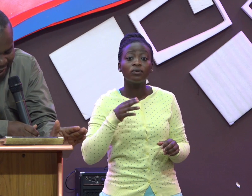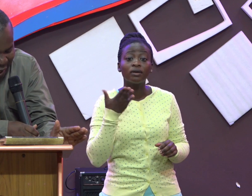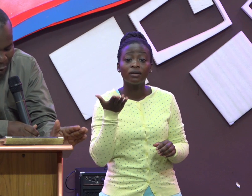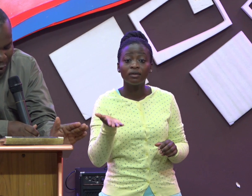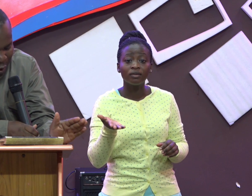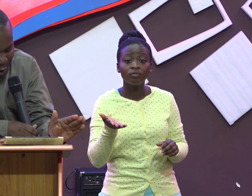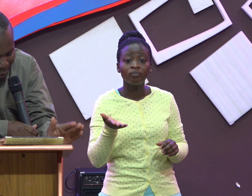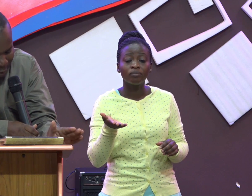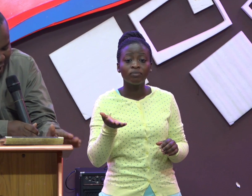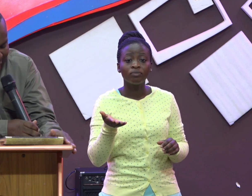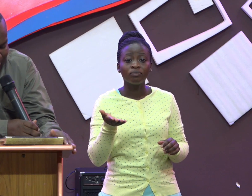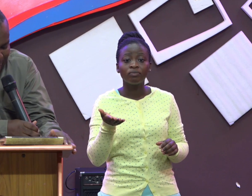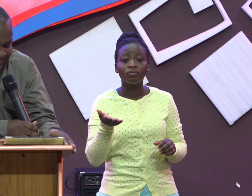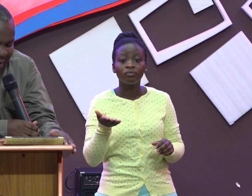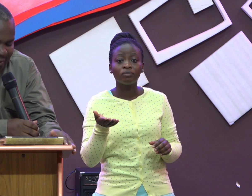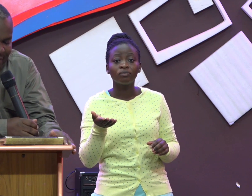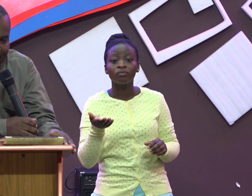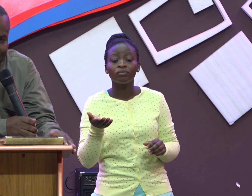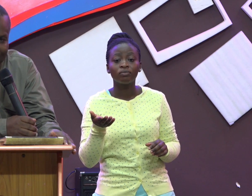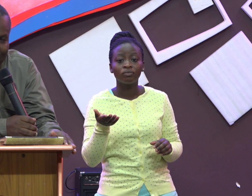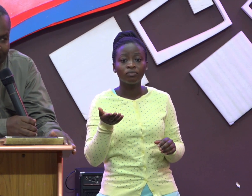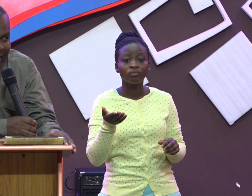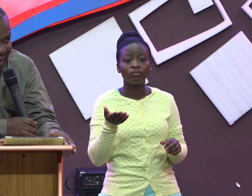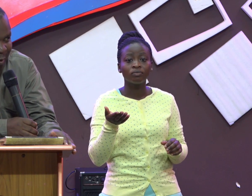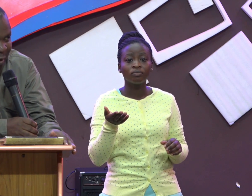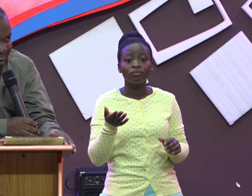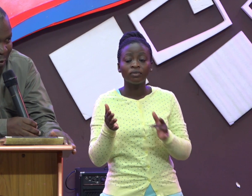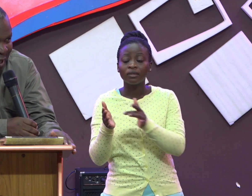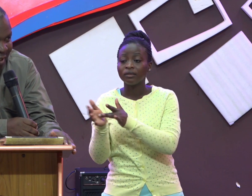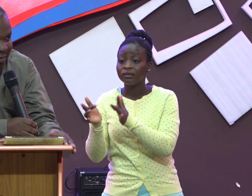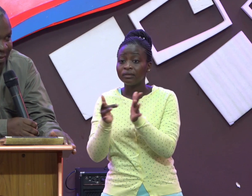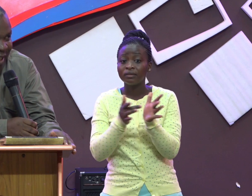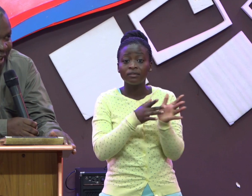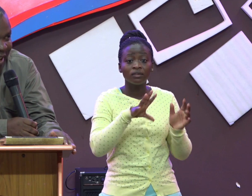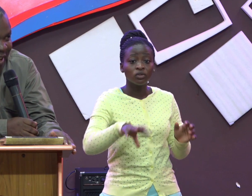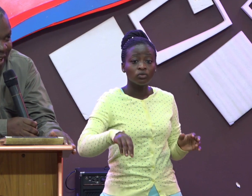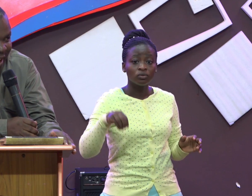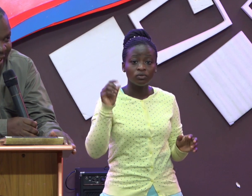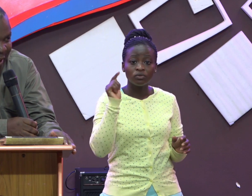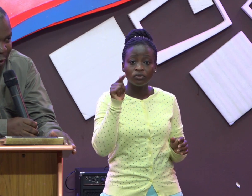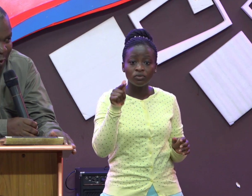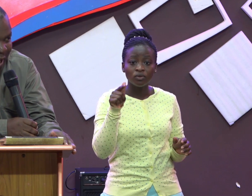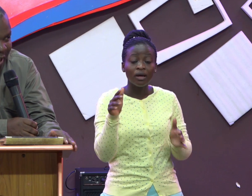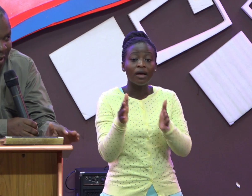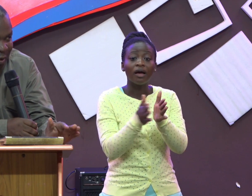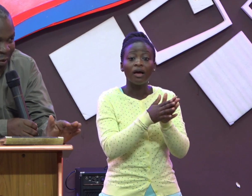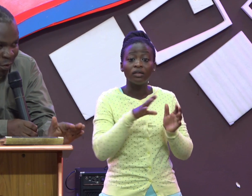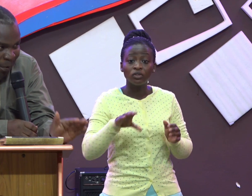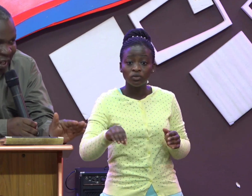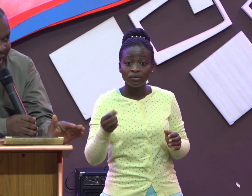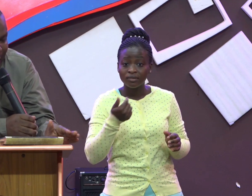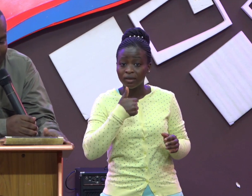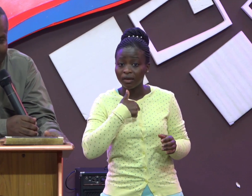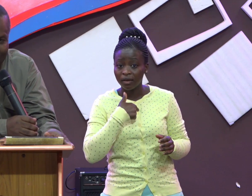chose you and appointed you to bear fruit. Yesu yakulonda. Jesus chose you. Nange yanonda. And he chose